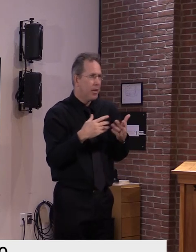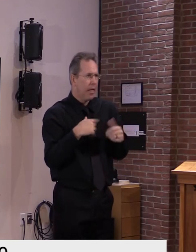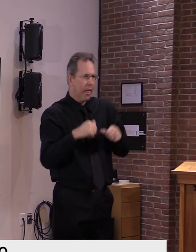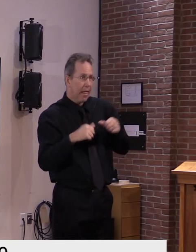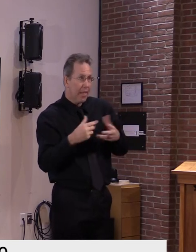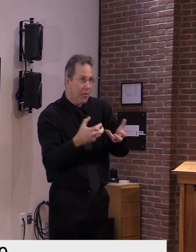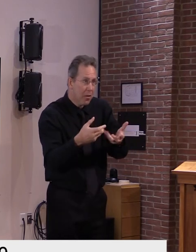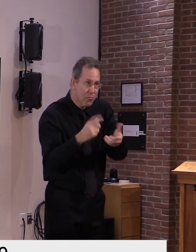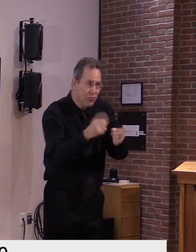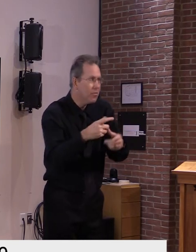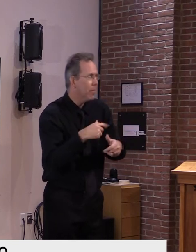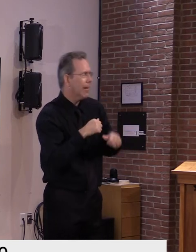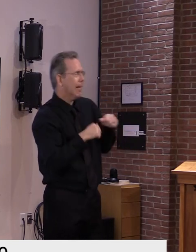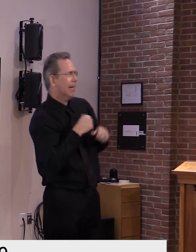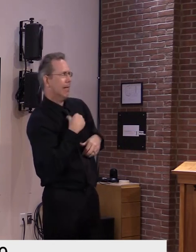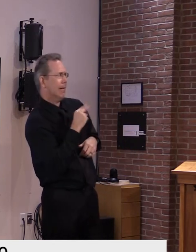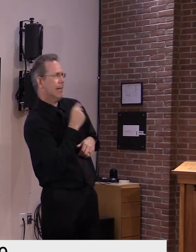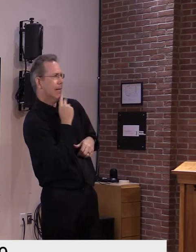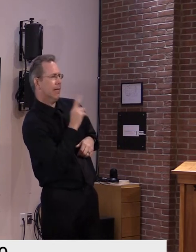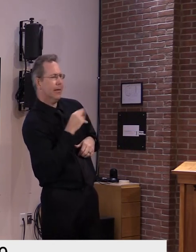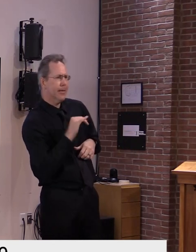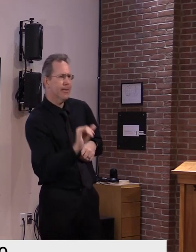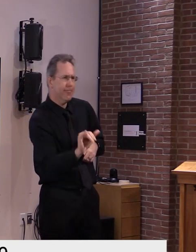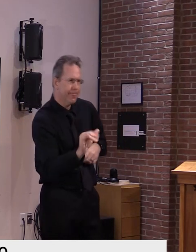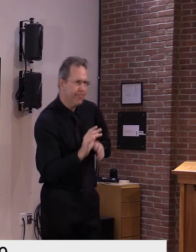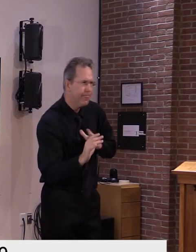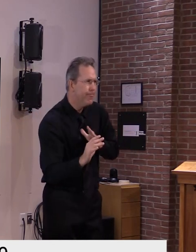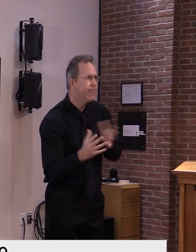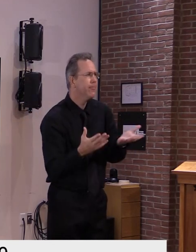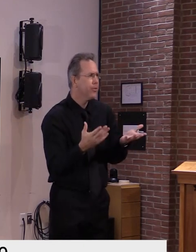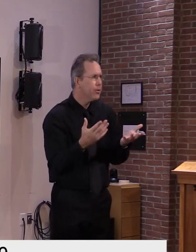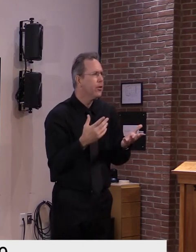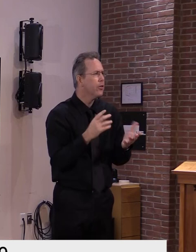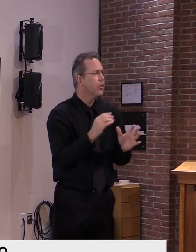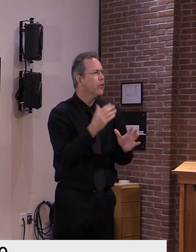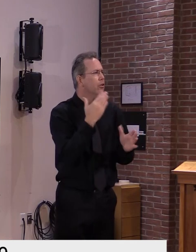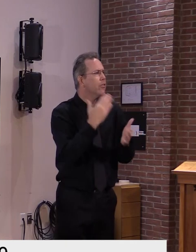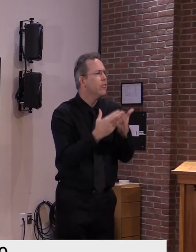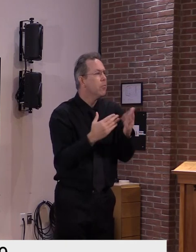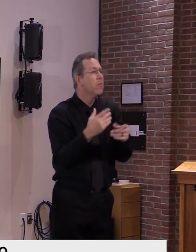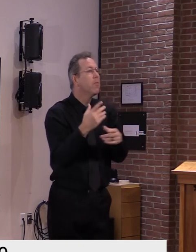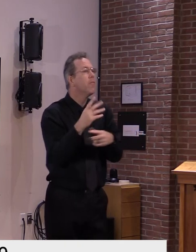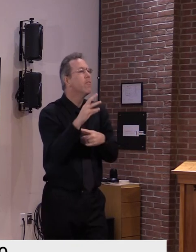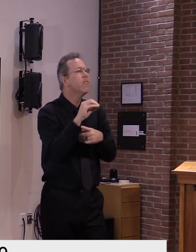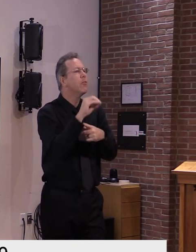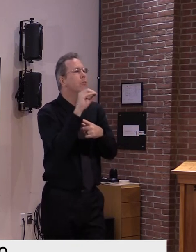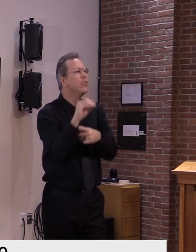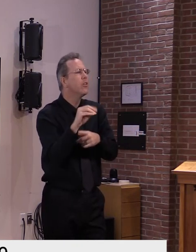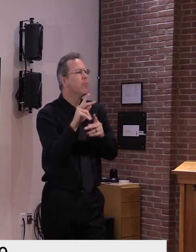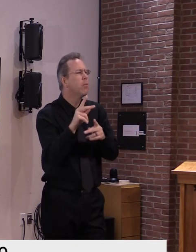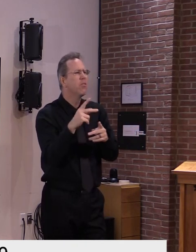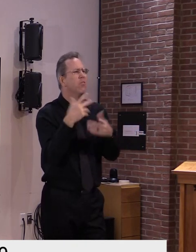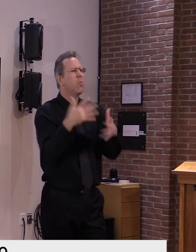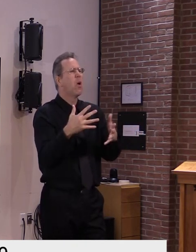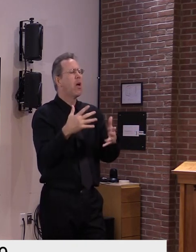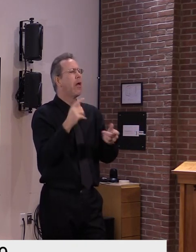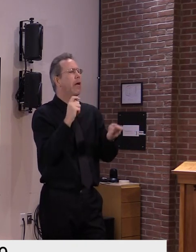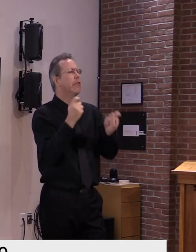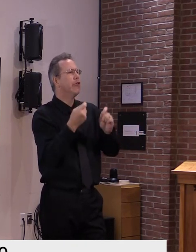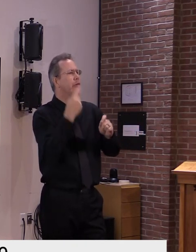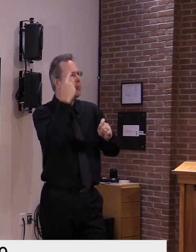that so many more are saying they would actually take the vaccine. And I suspect that when this